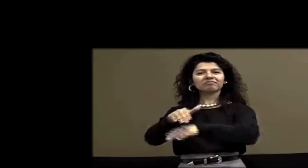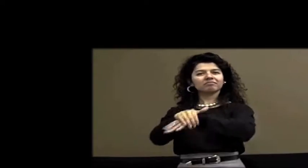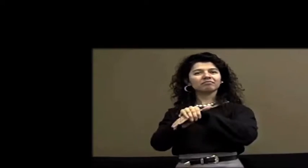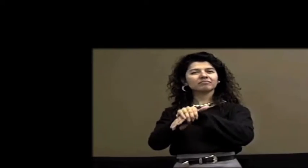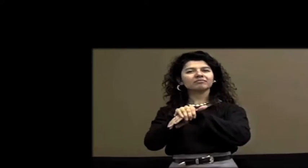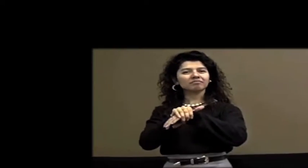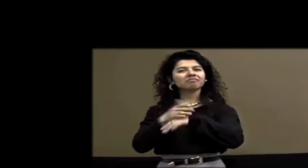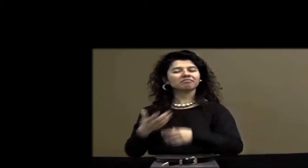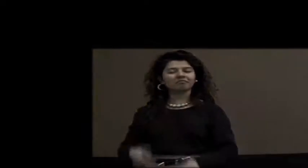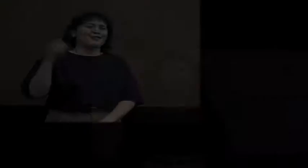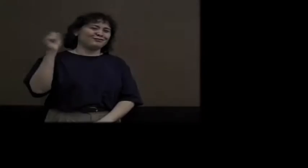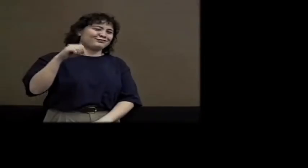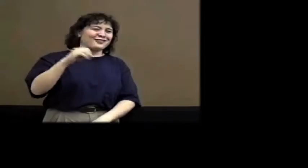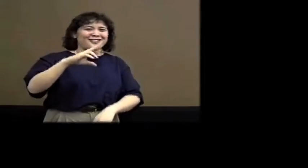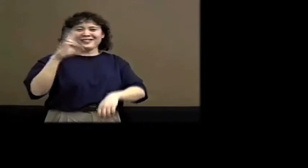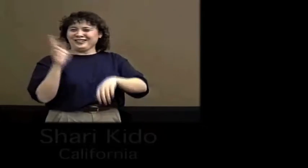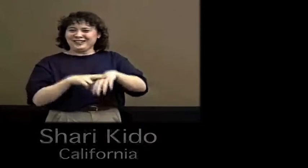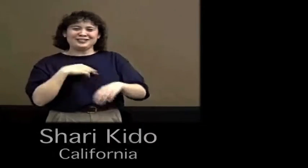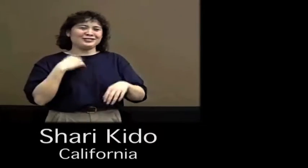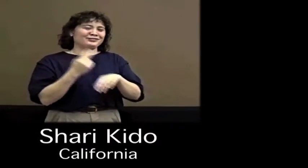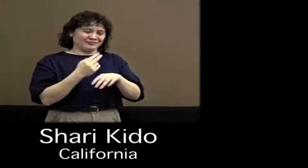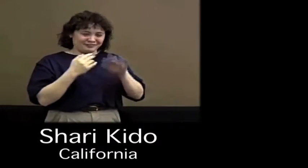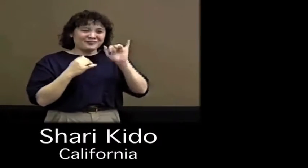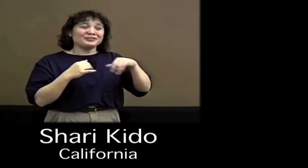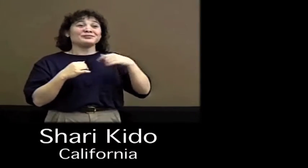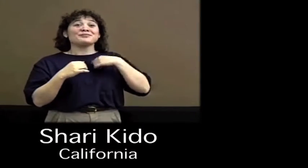the computer and write the paper in English.